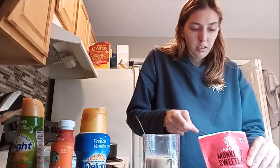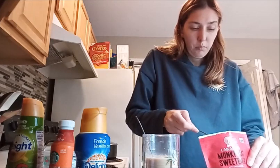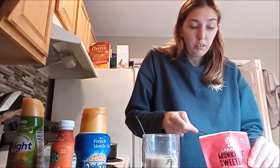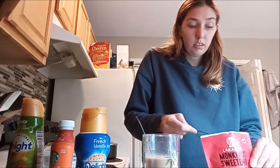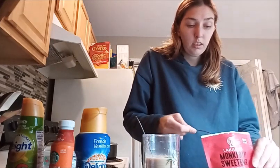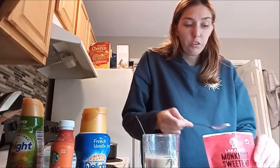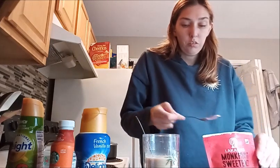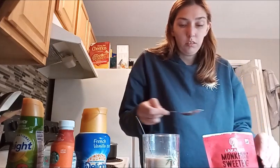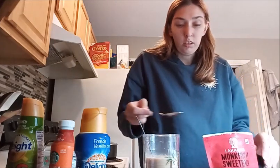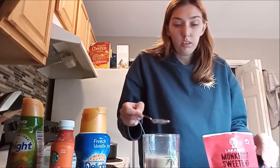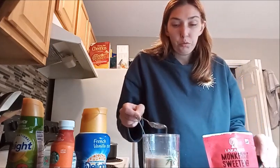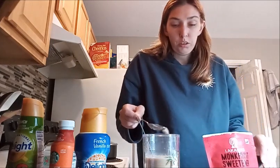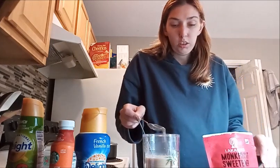But this is actually really, really good sweetener.